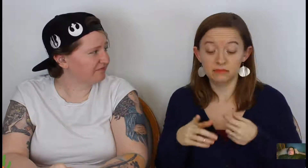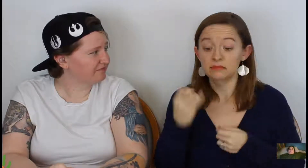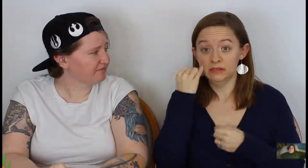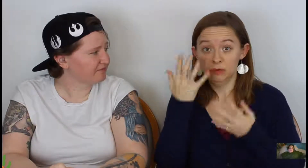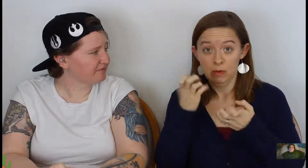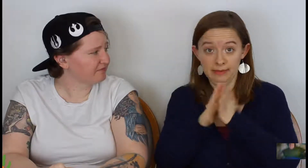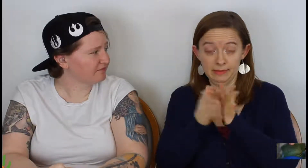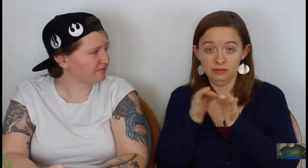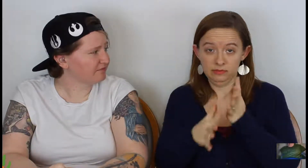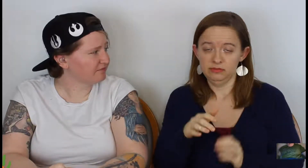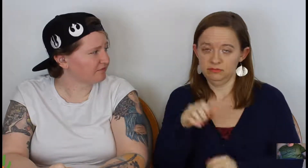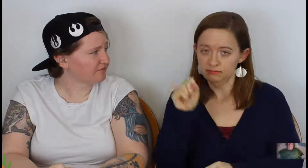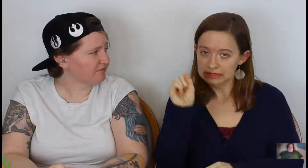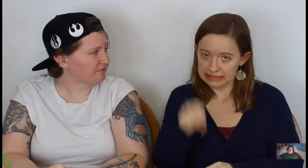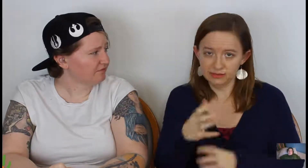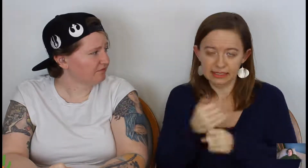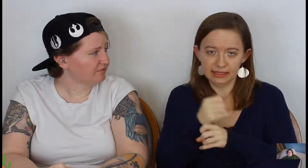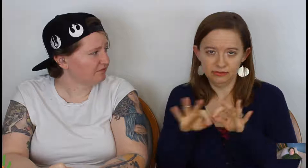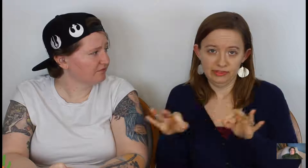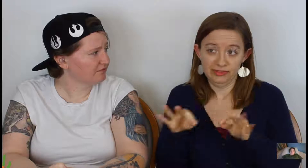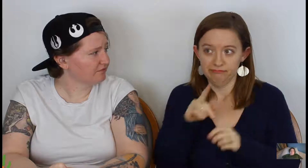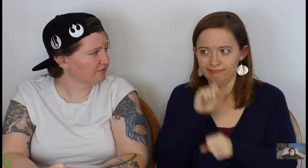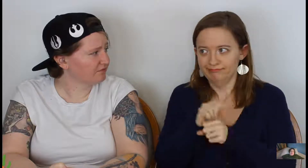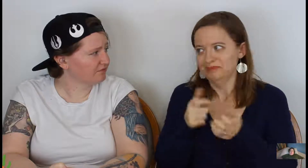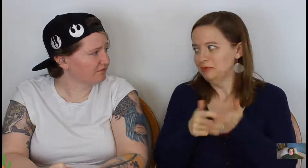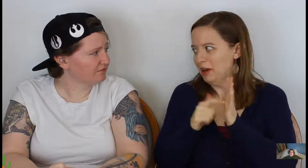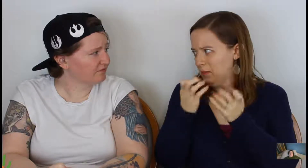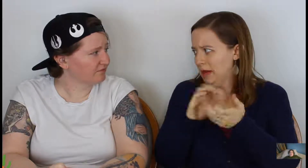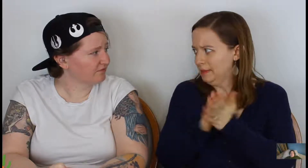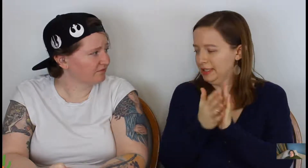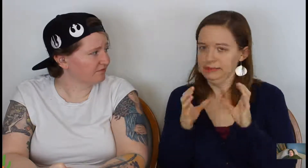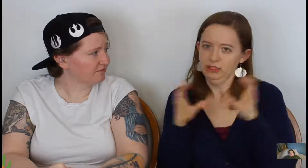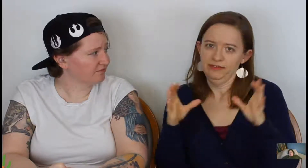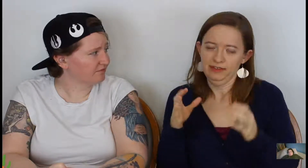Really, it depends. If you want to become an interpreter, then yes.